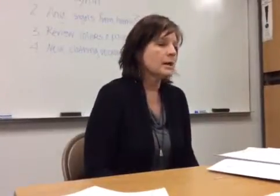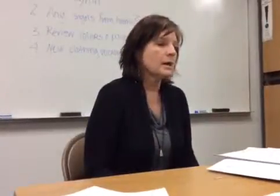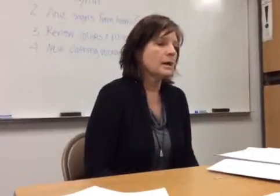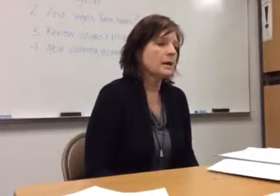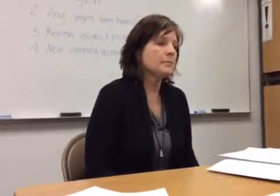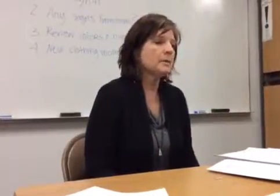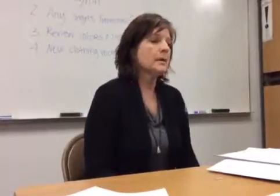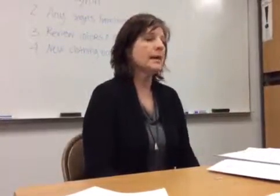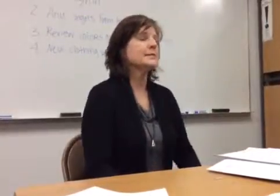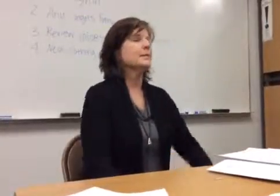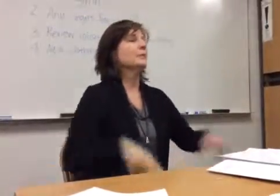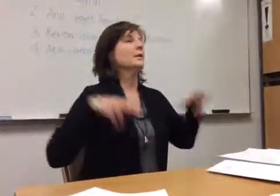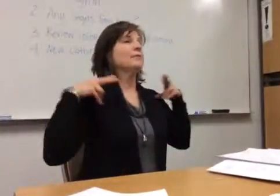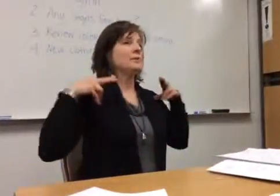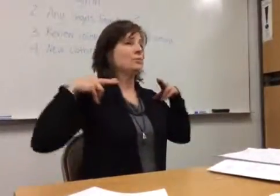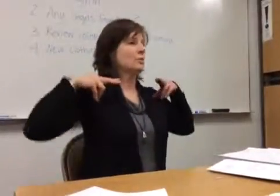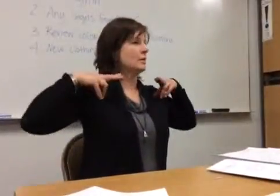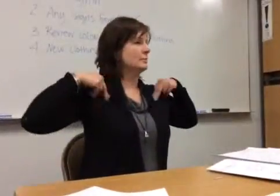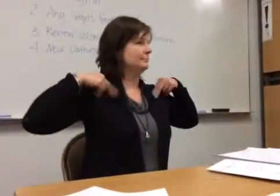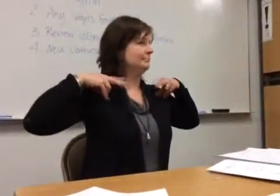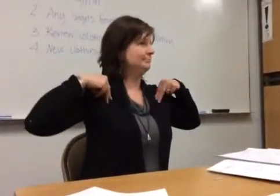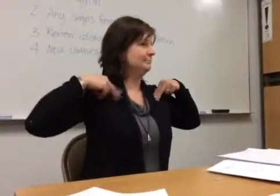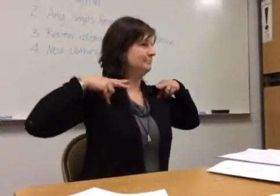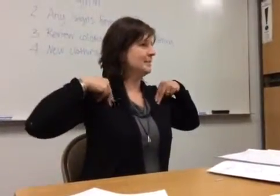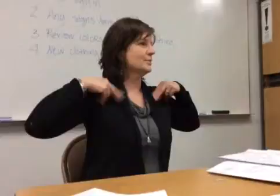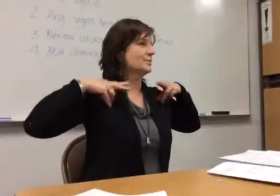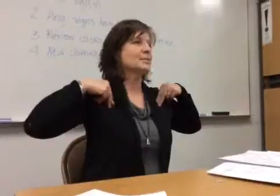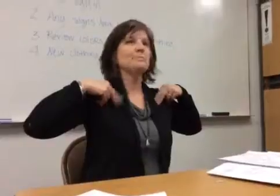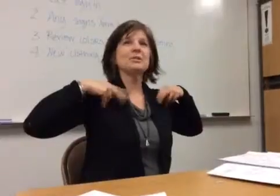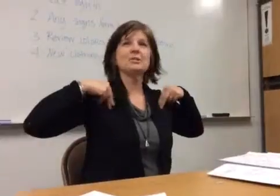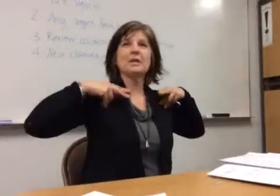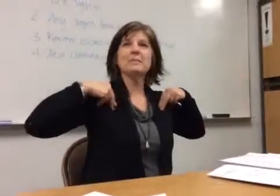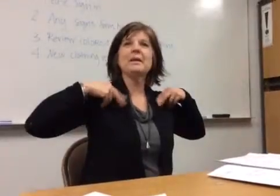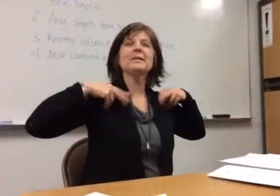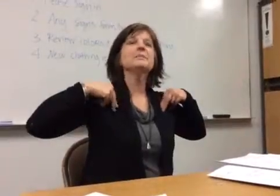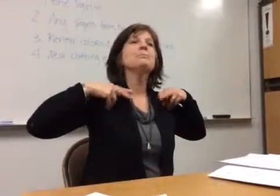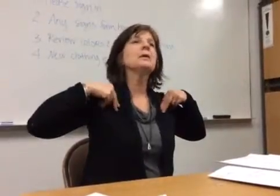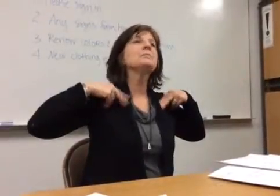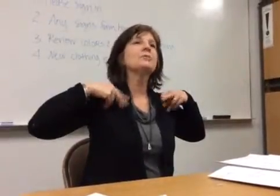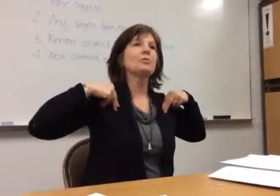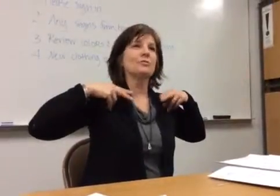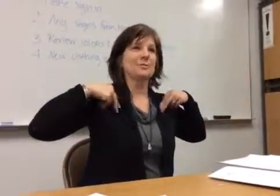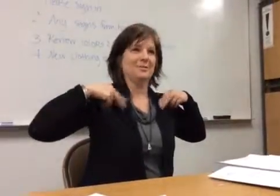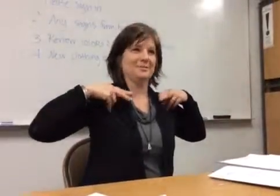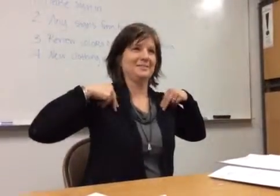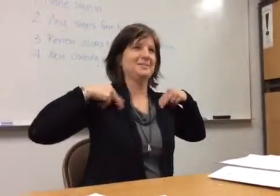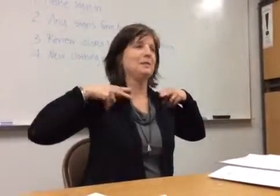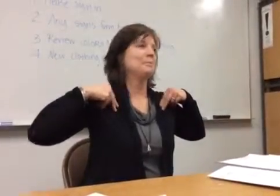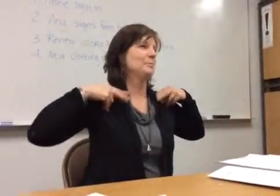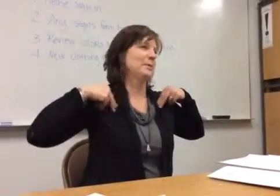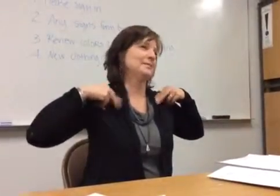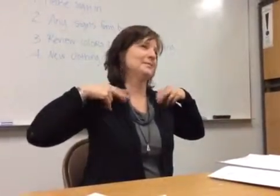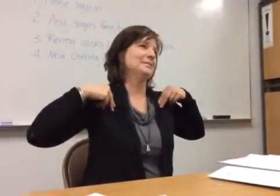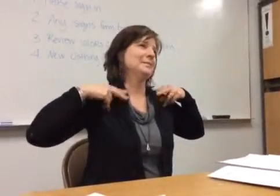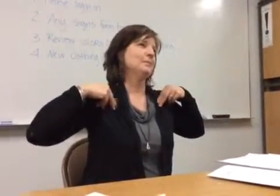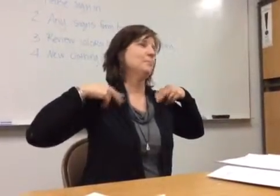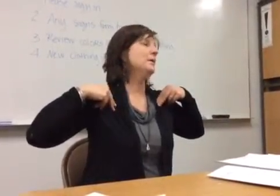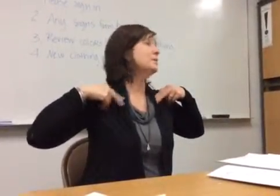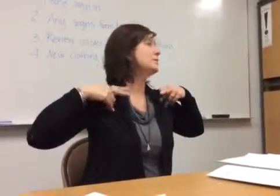so. And cool, what if I wore, these bibs, are a special overalls. Kind of pants, bibs or overalls. Yep, bib pants. Big.